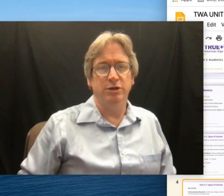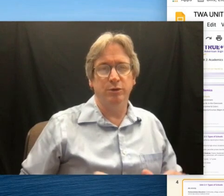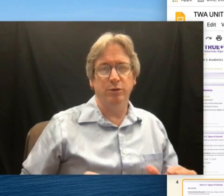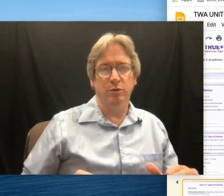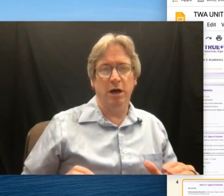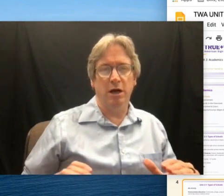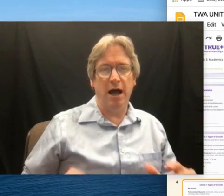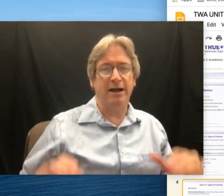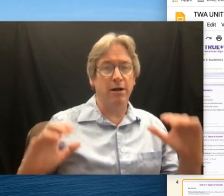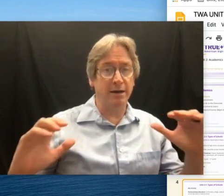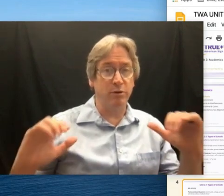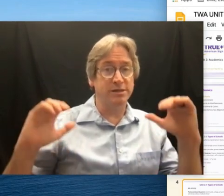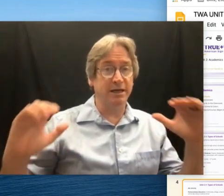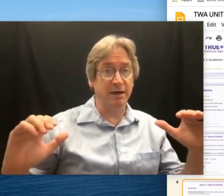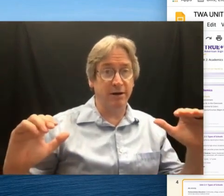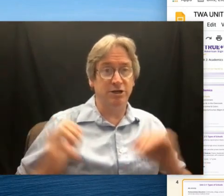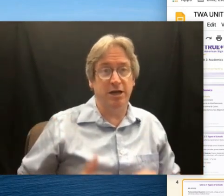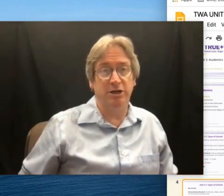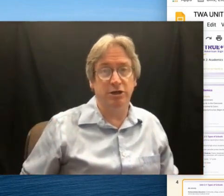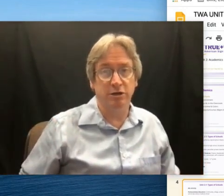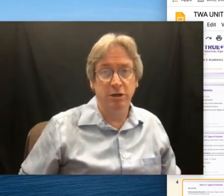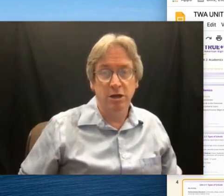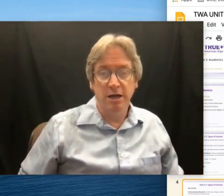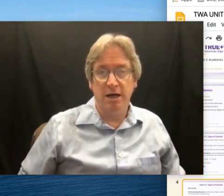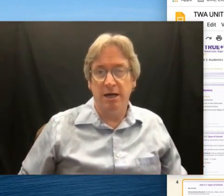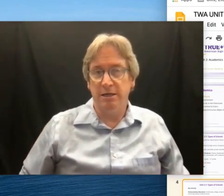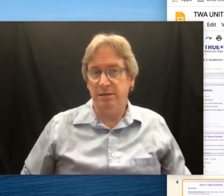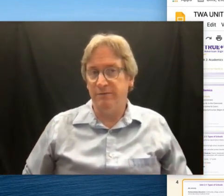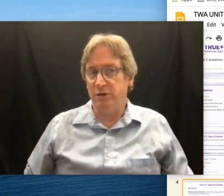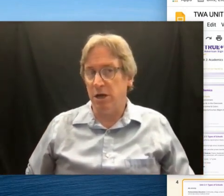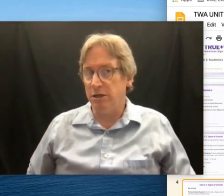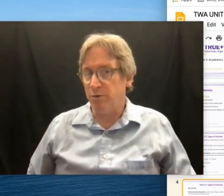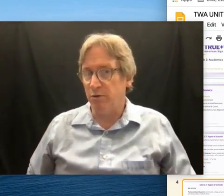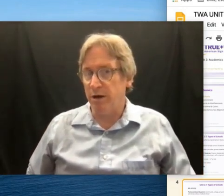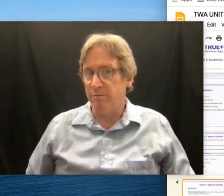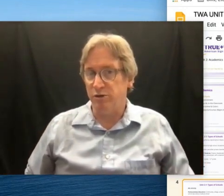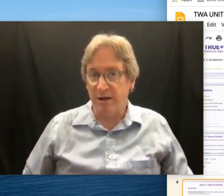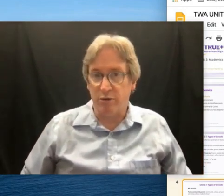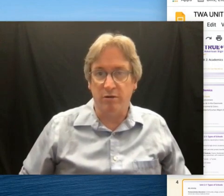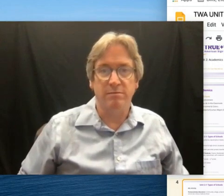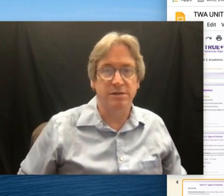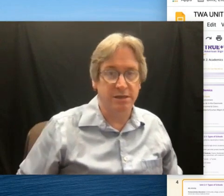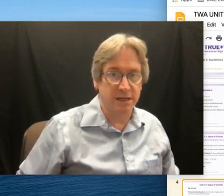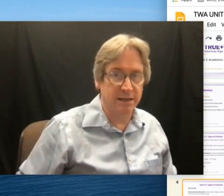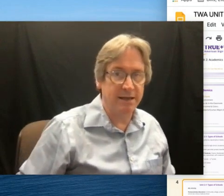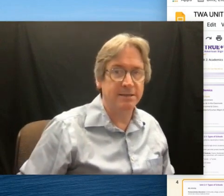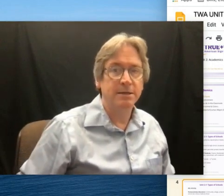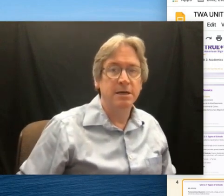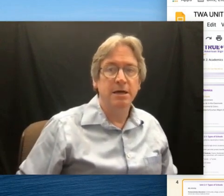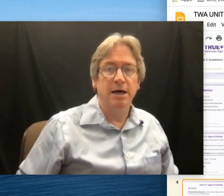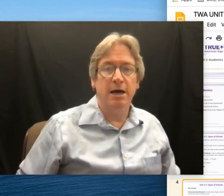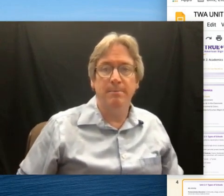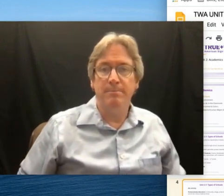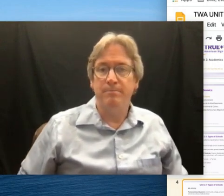more into higher ed, post-secondary education, different college programs, grad programs, things like